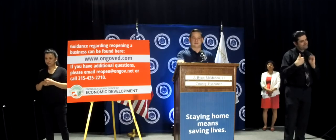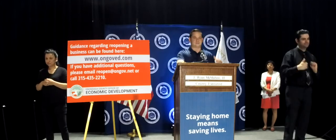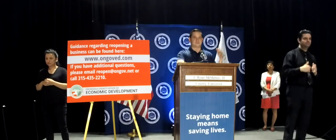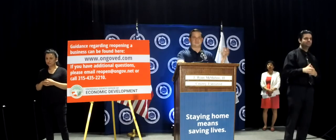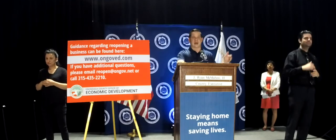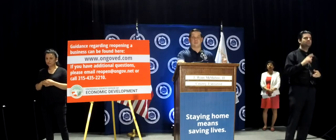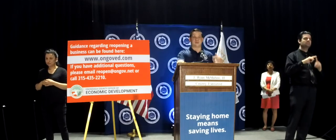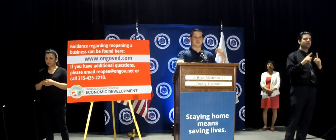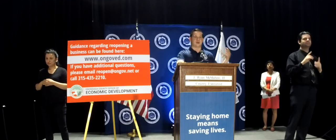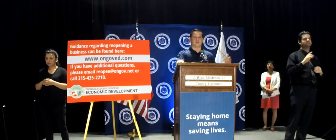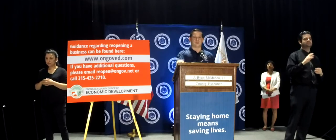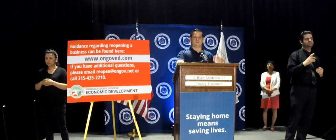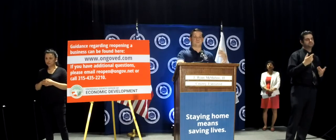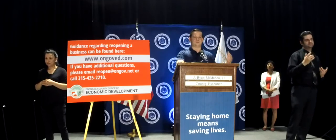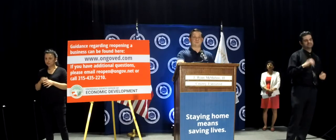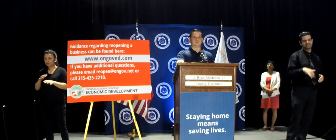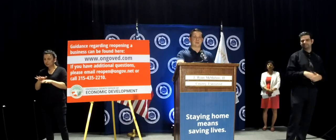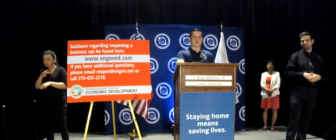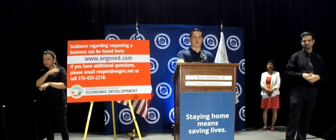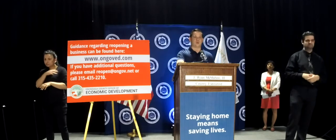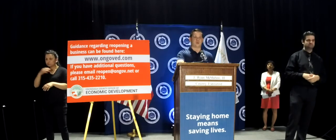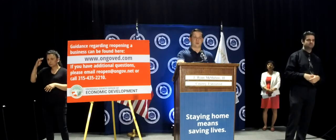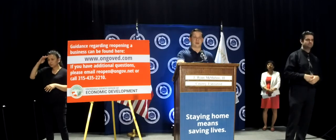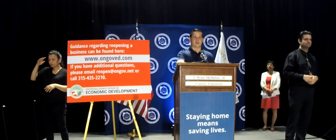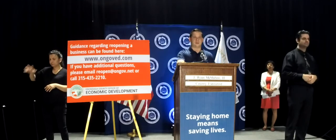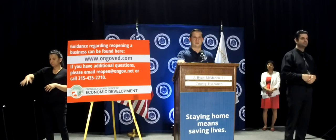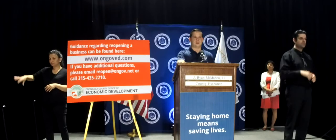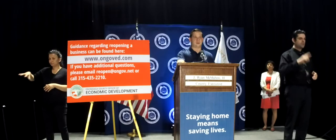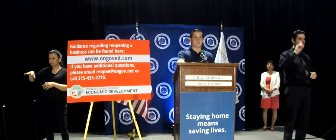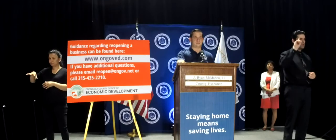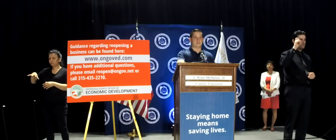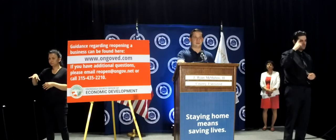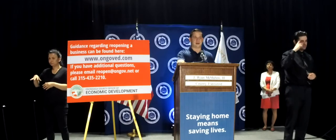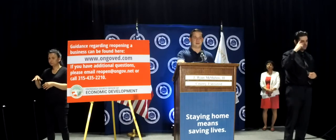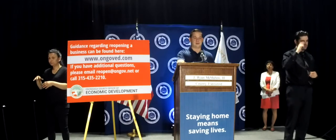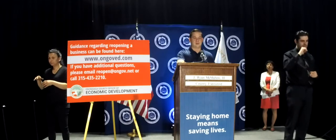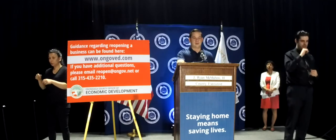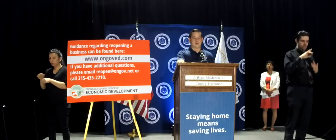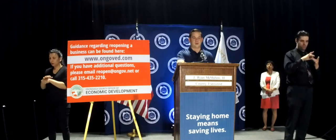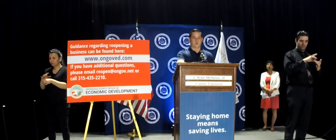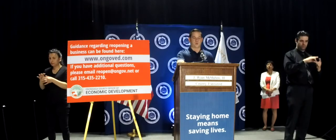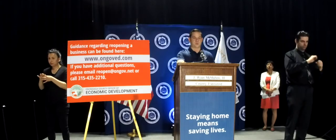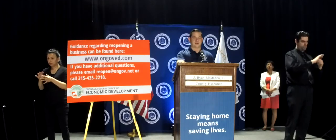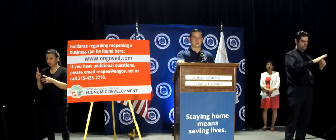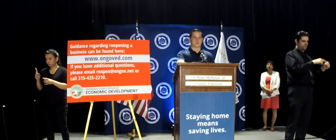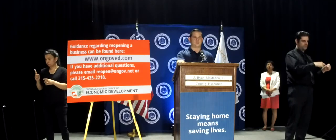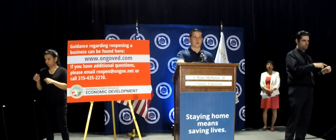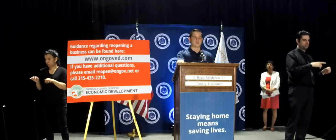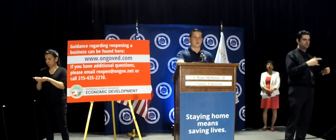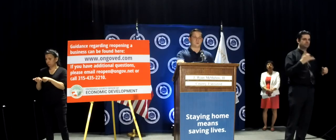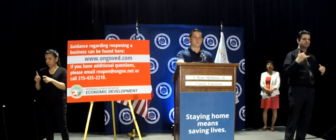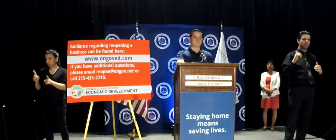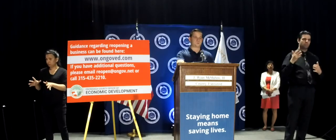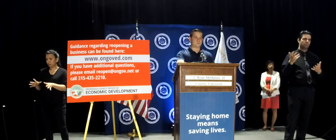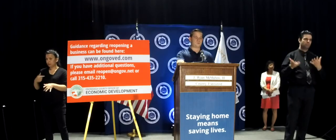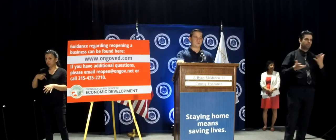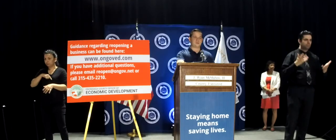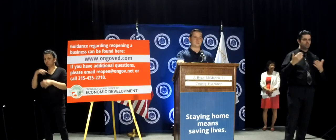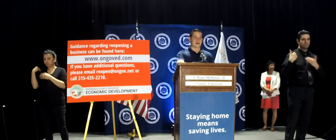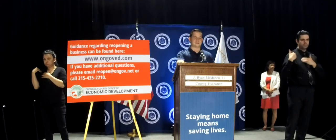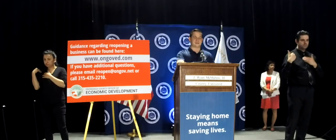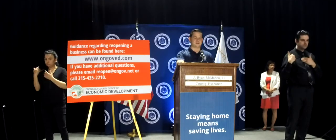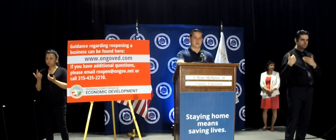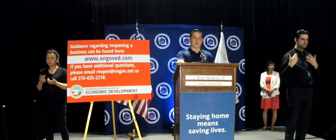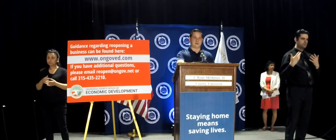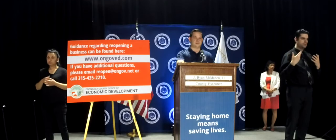that happens in government, non-COVID related, that we're responsible for. So